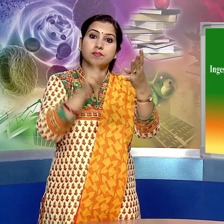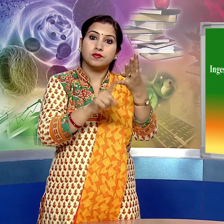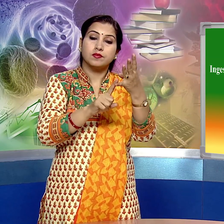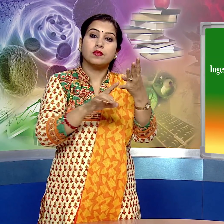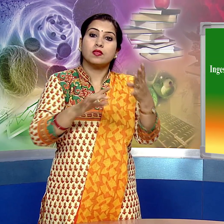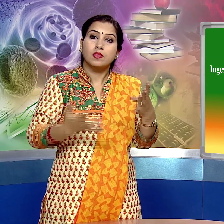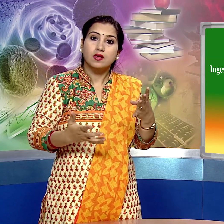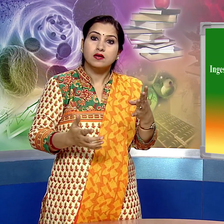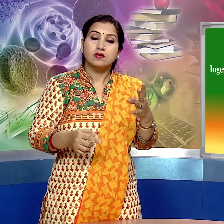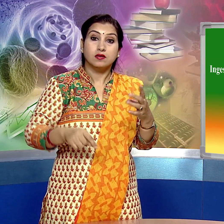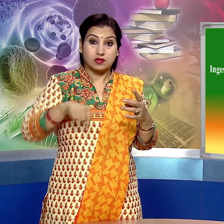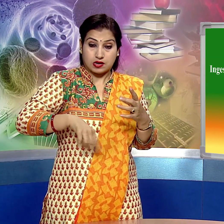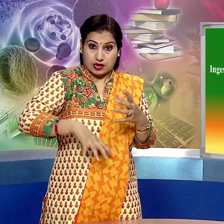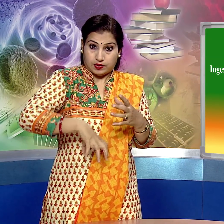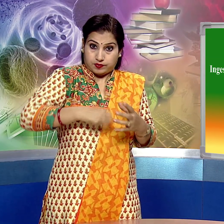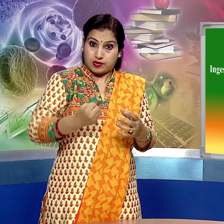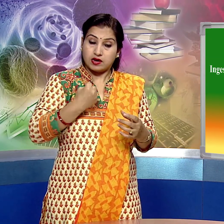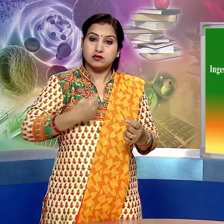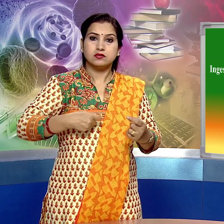and after that utilization of food.